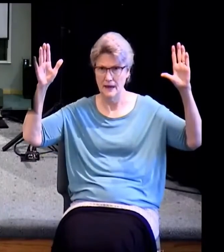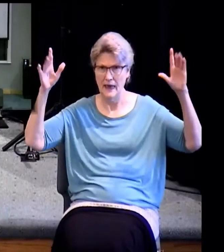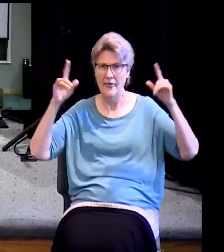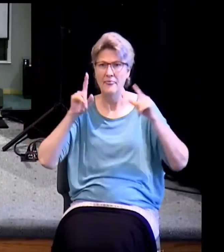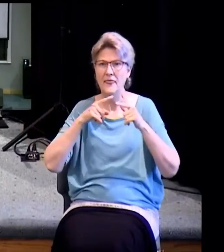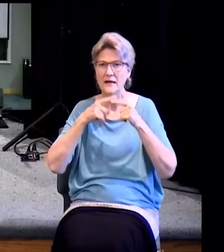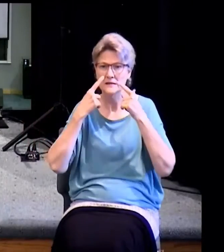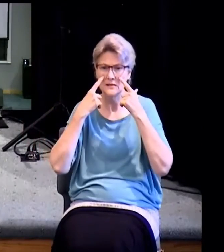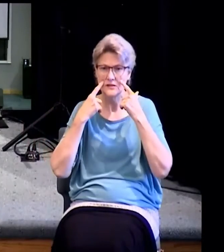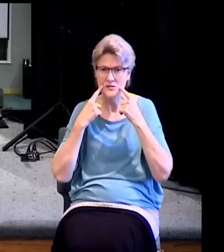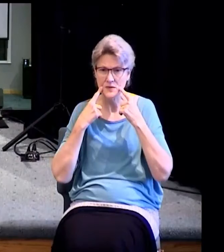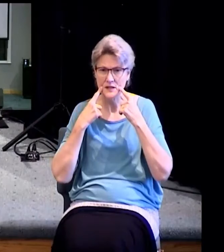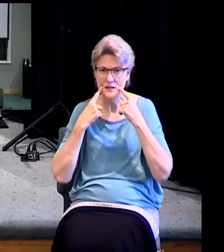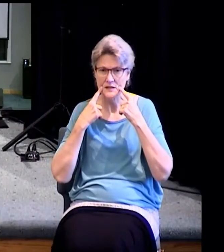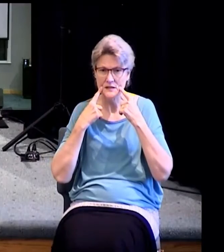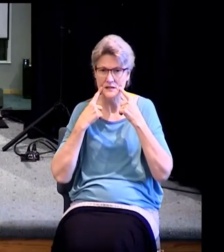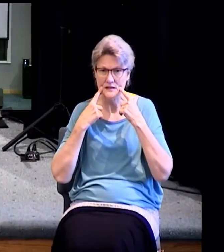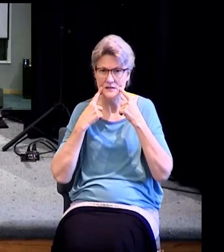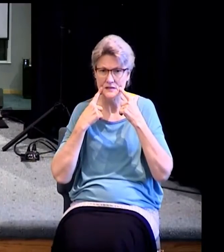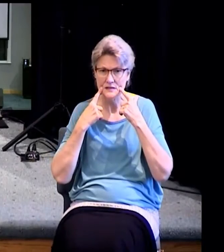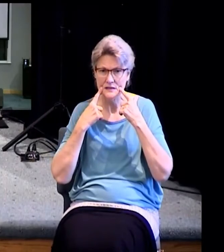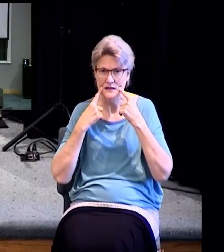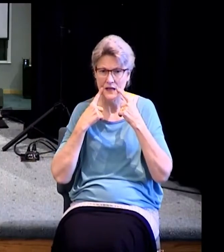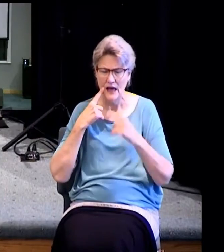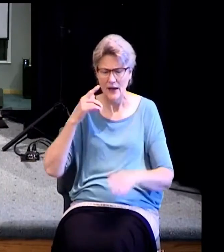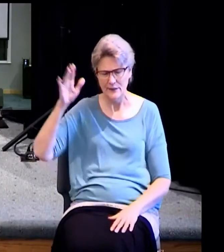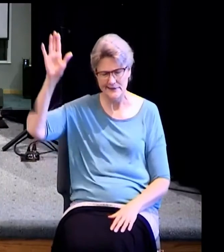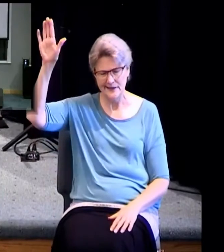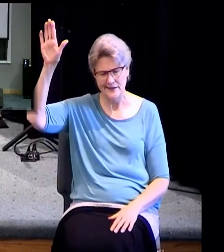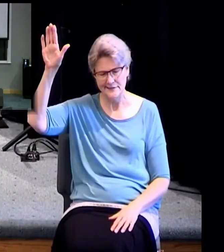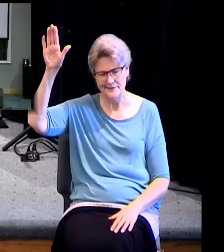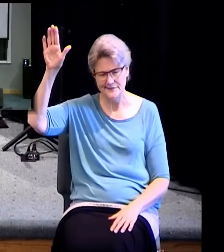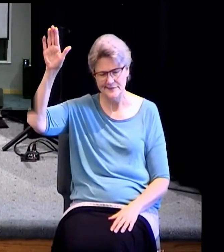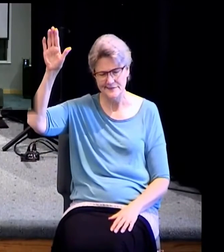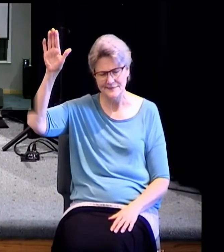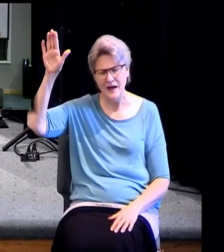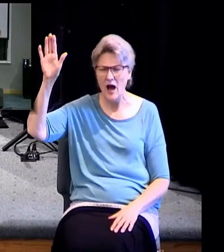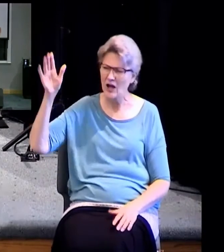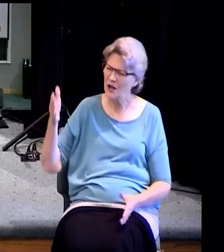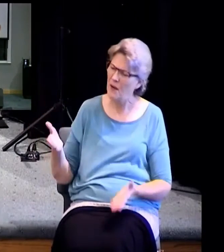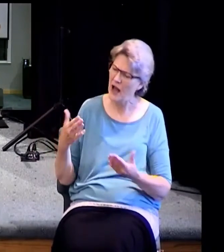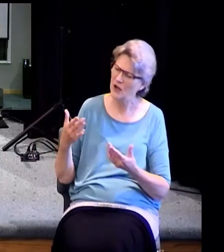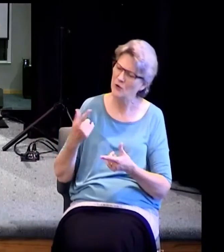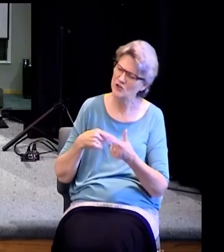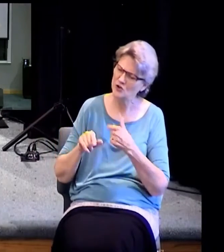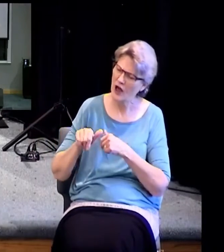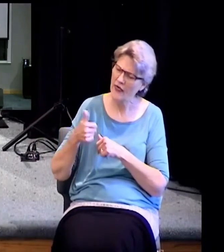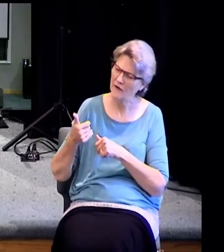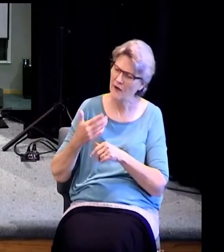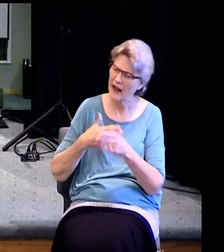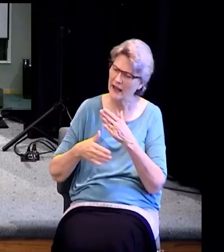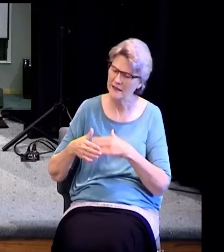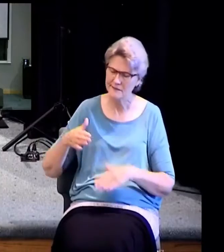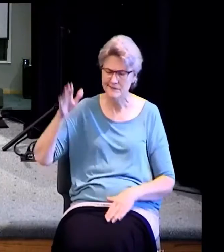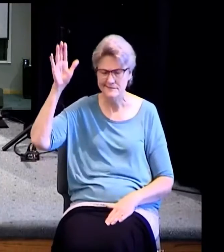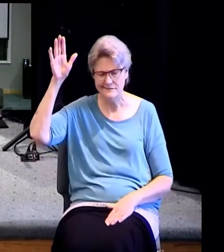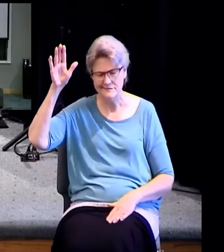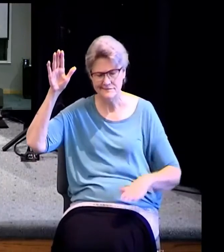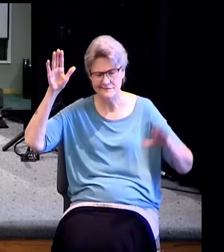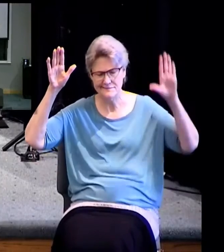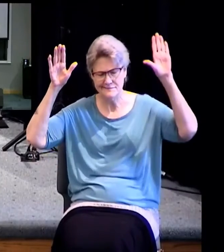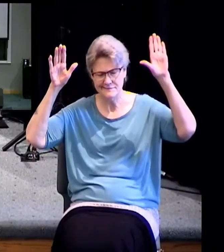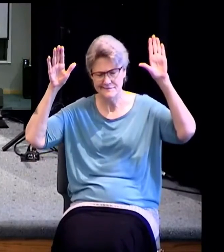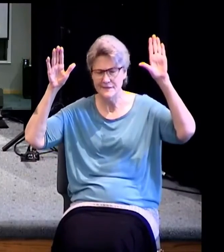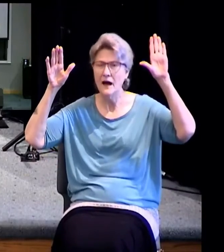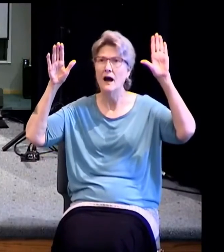tears began. Remember that? Tears began to come down. Why? Because even unknowingly, he was invoking the